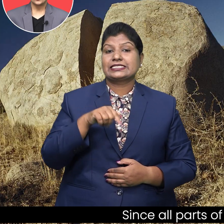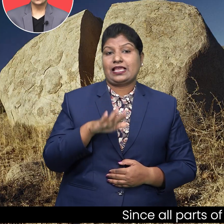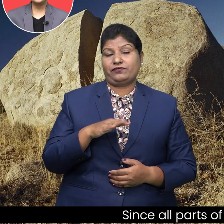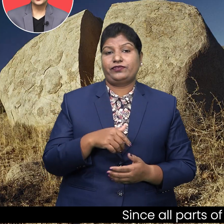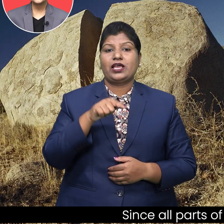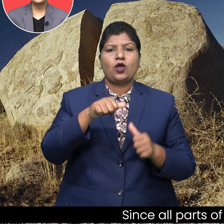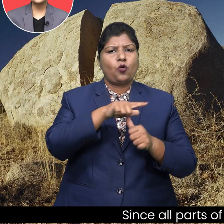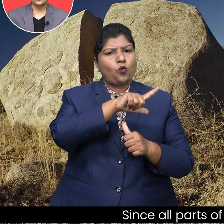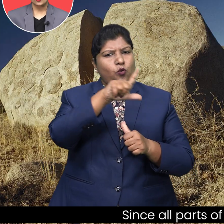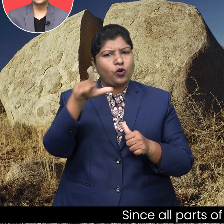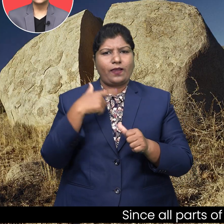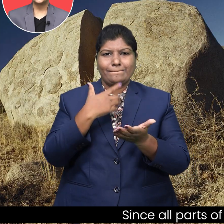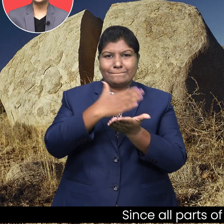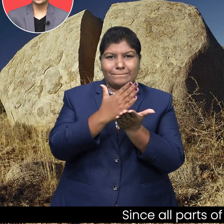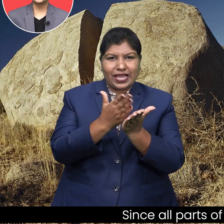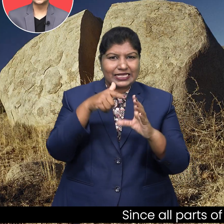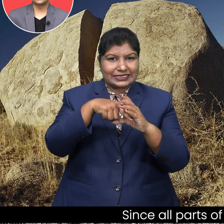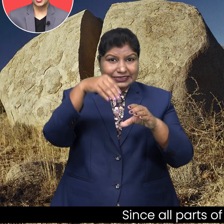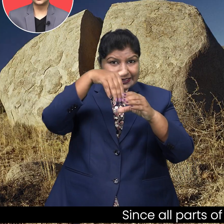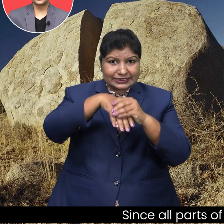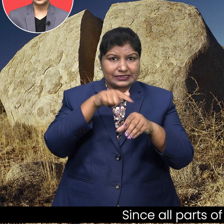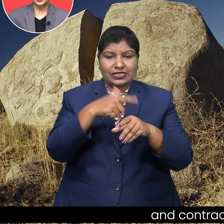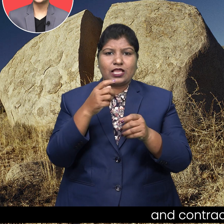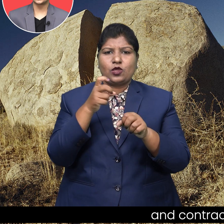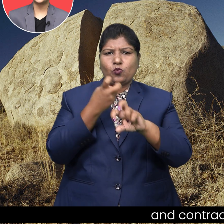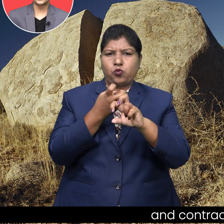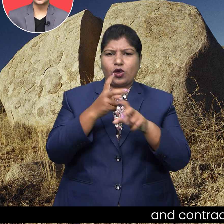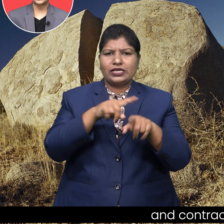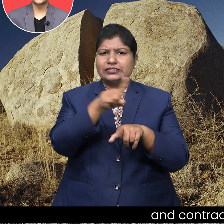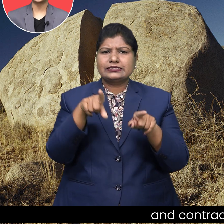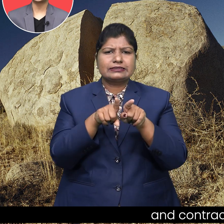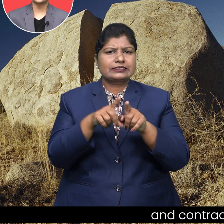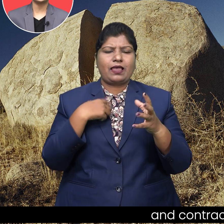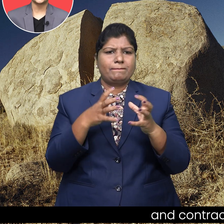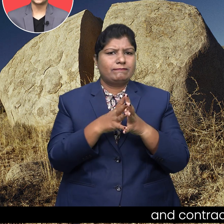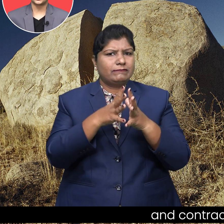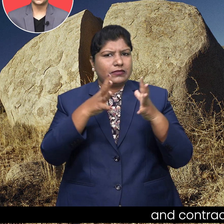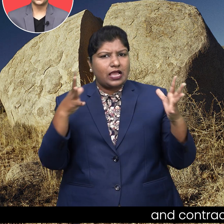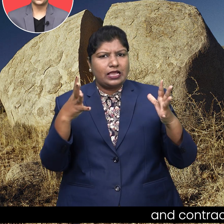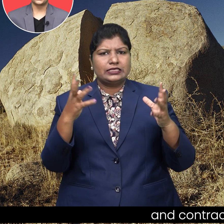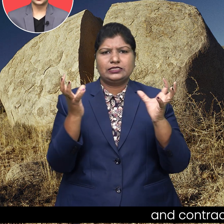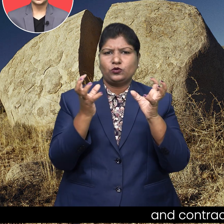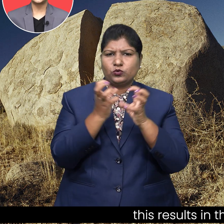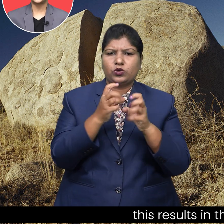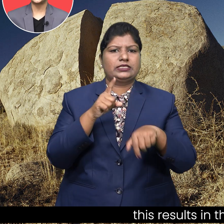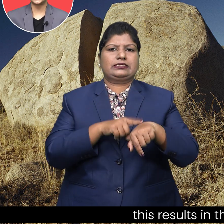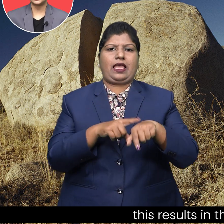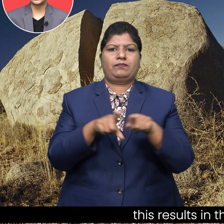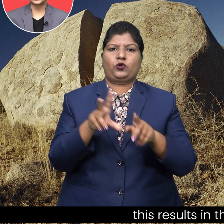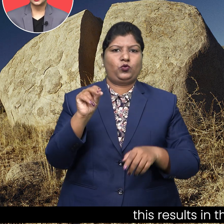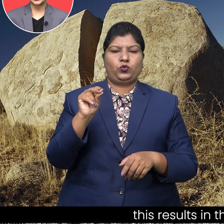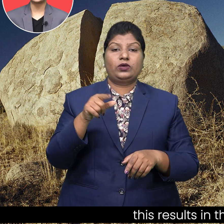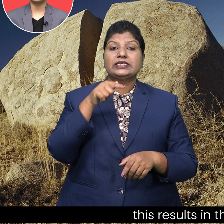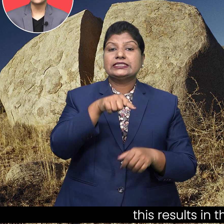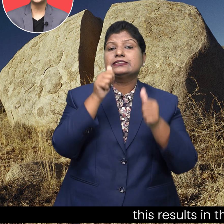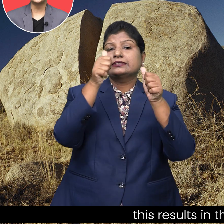Since all parts of the rock do not expand and contract at the same rate, this